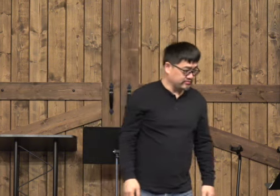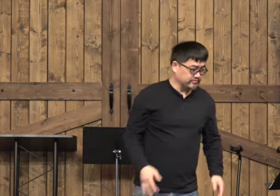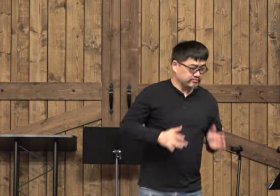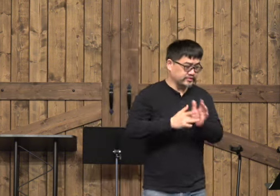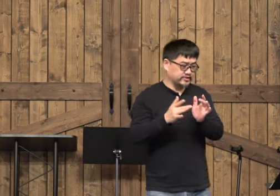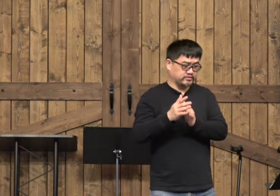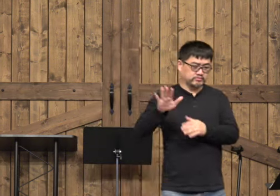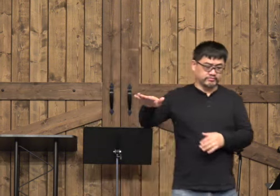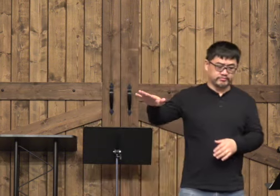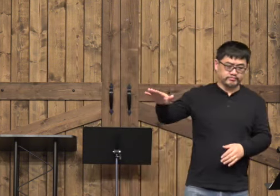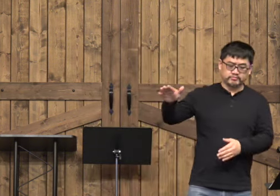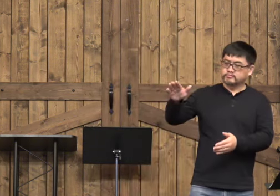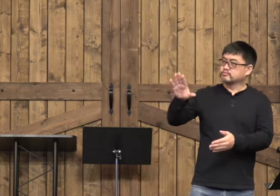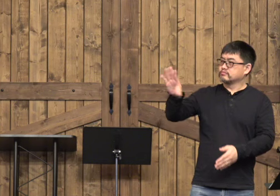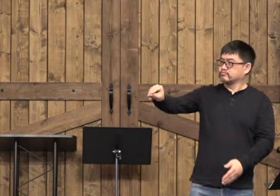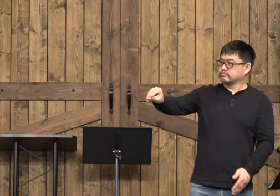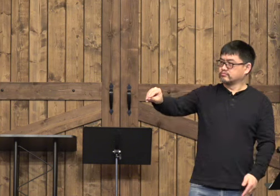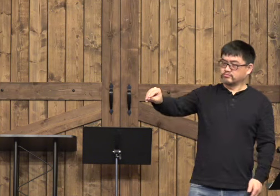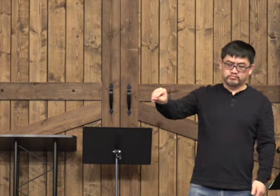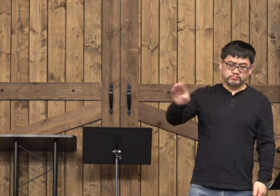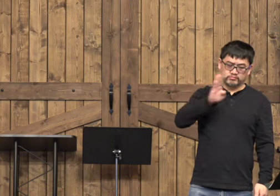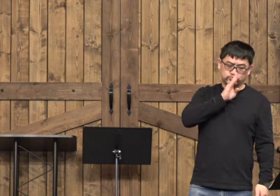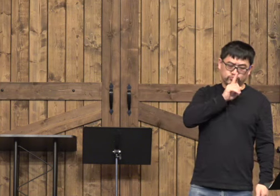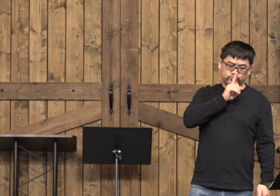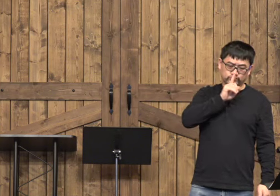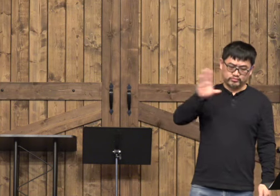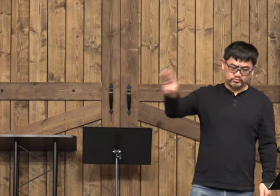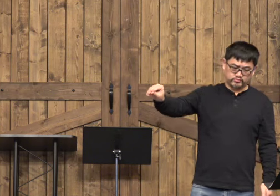as God. But Jesus told him, the spirit, to be quiet.